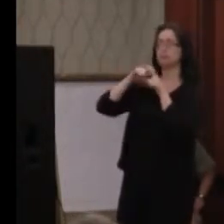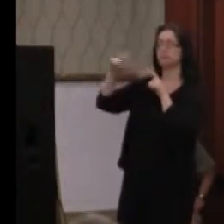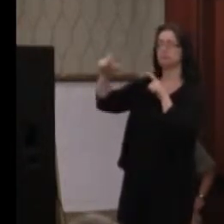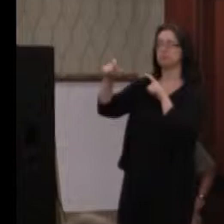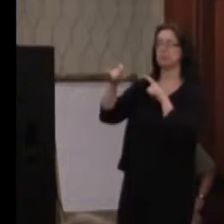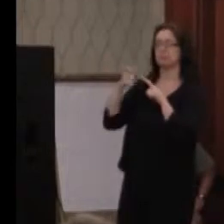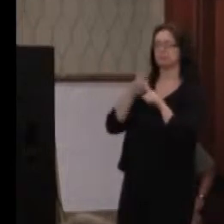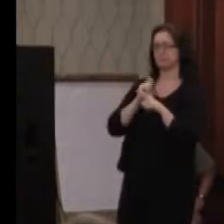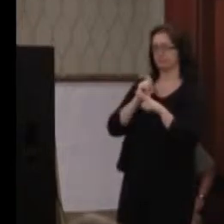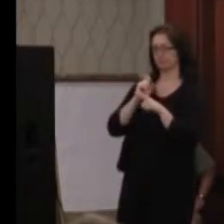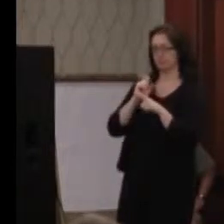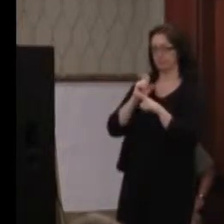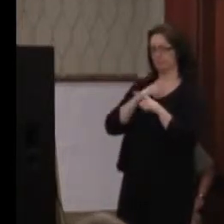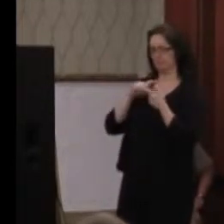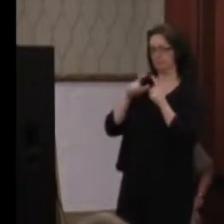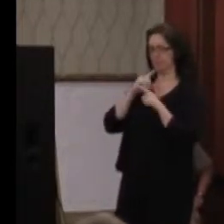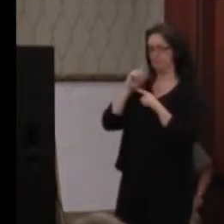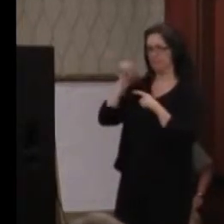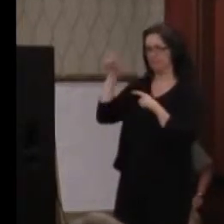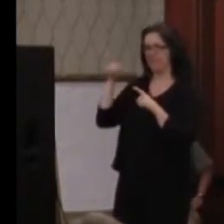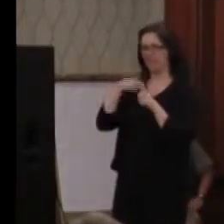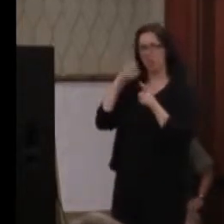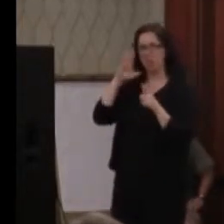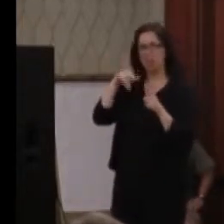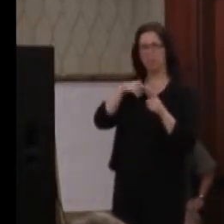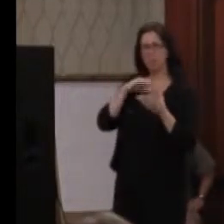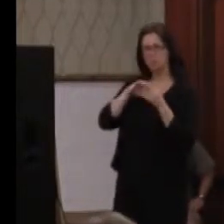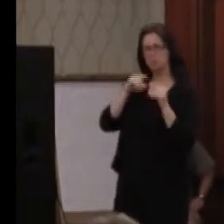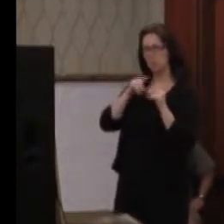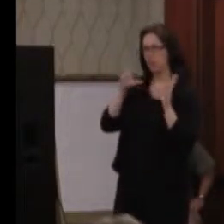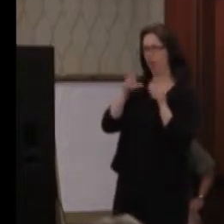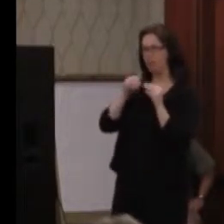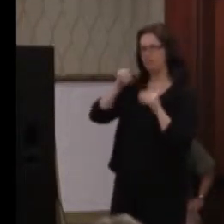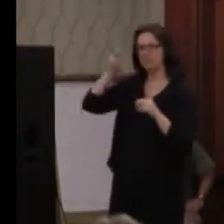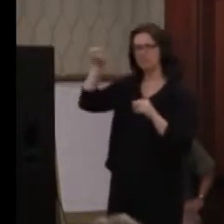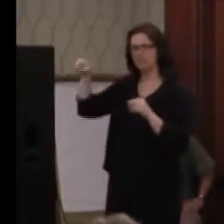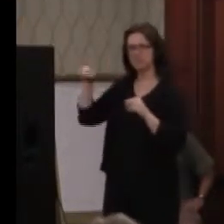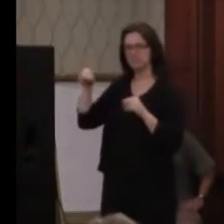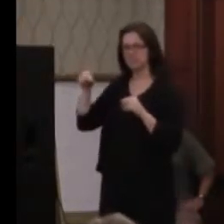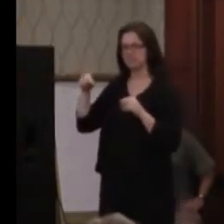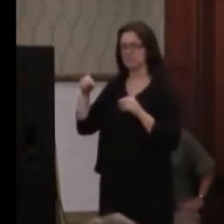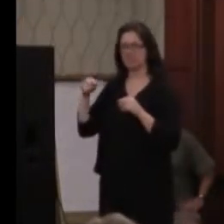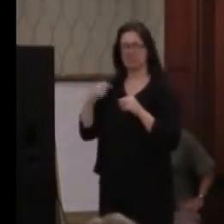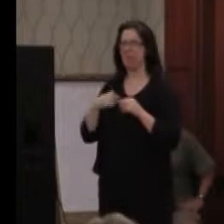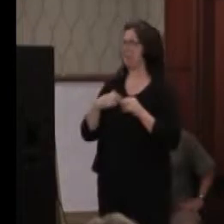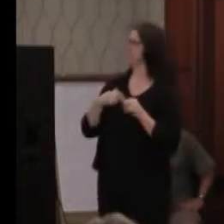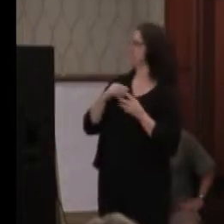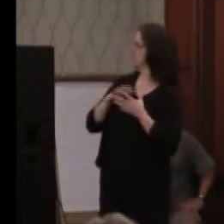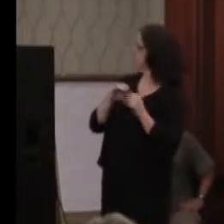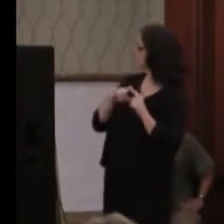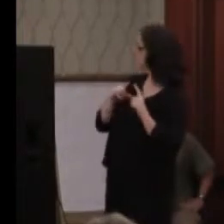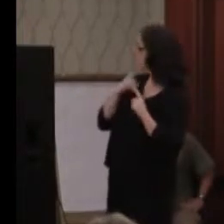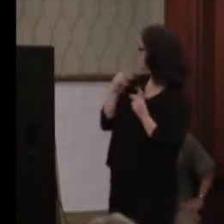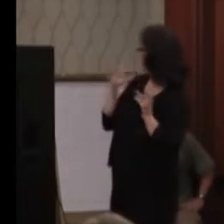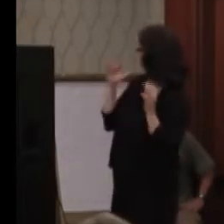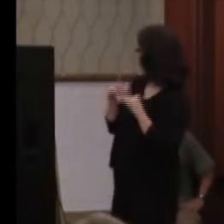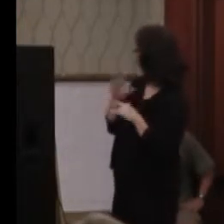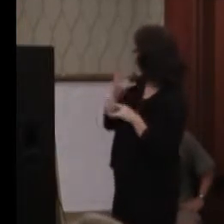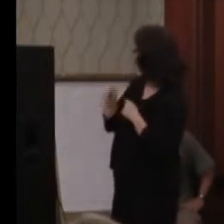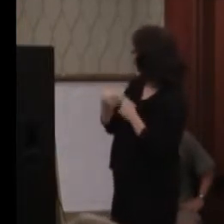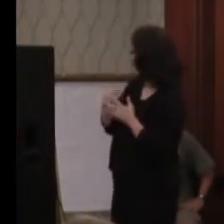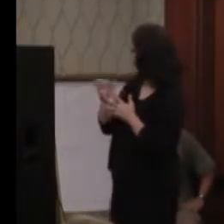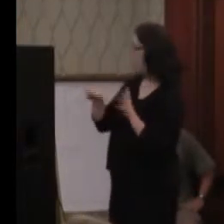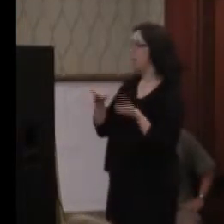friend of mine I was involved with in theater who said, there's a storytelling conference festival coming. I'm like, storytelling? People get together and talk about storytelling. And